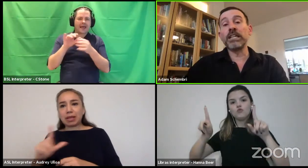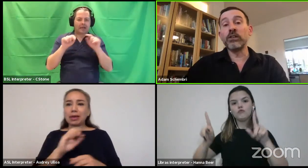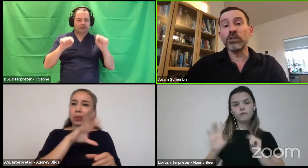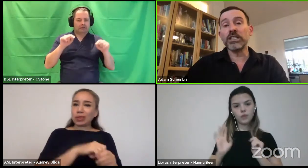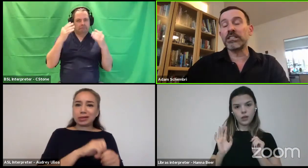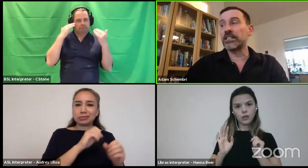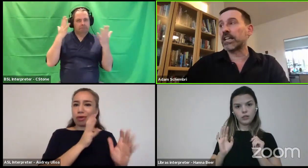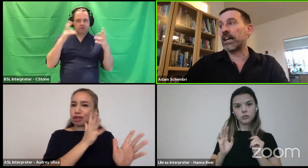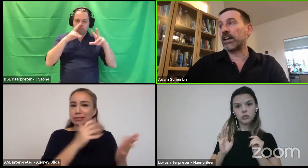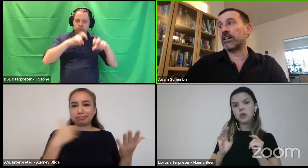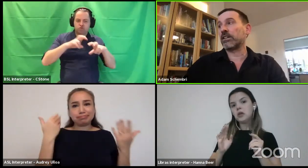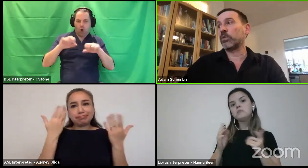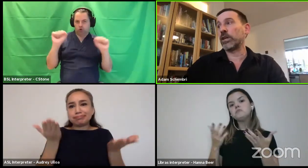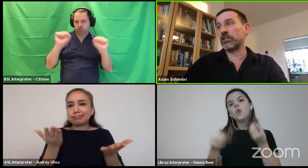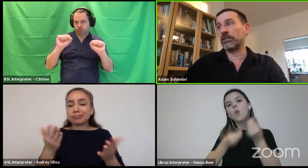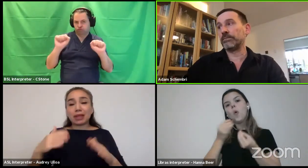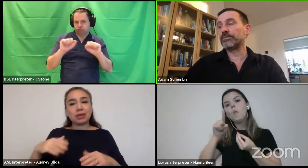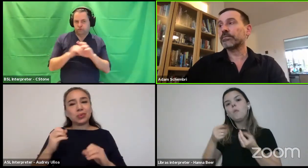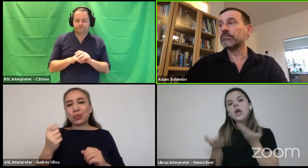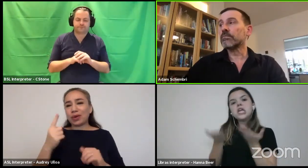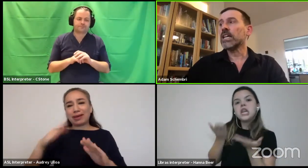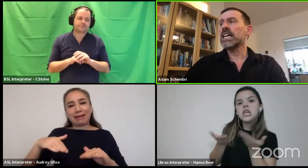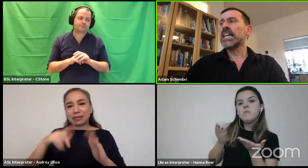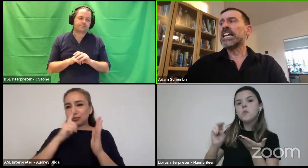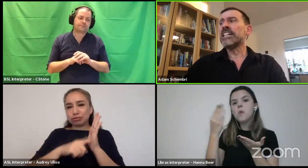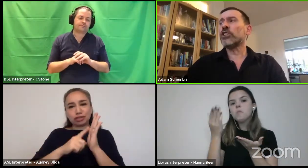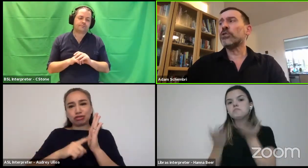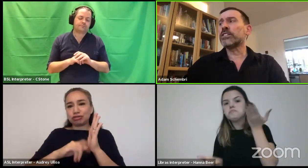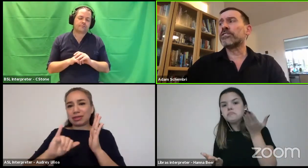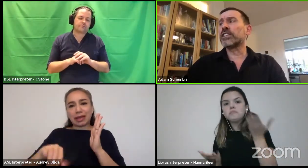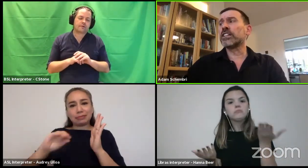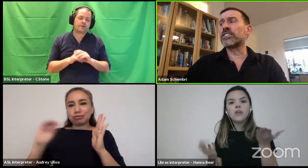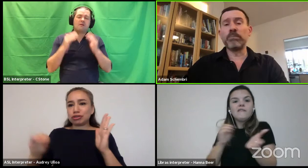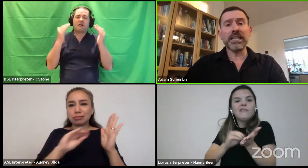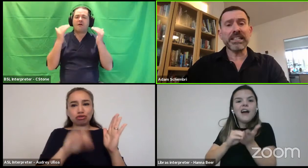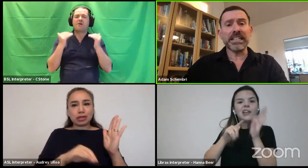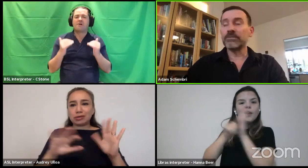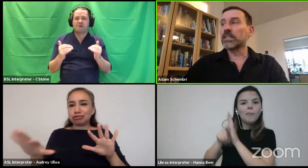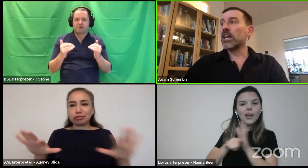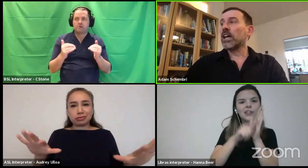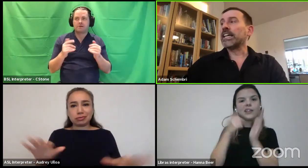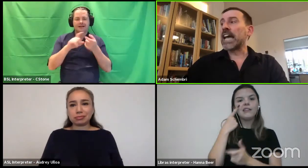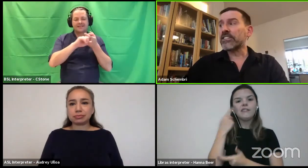one's really looked into this question. In